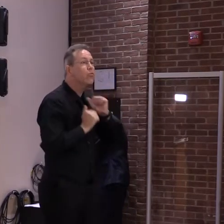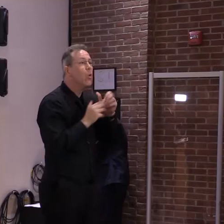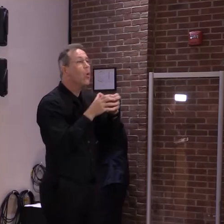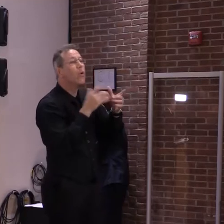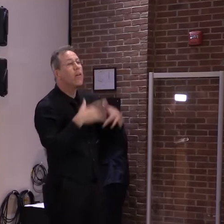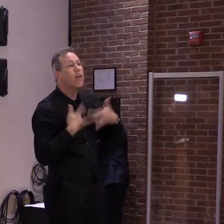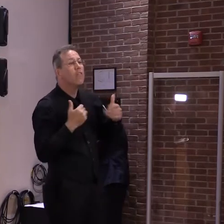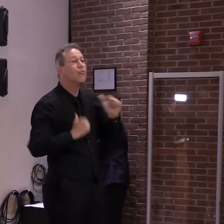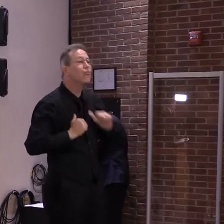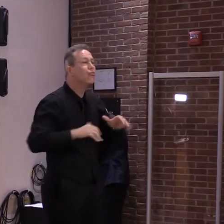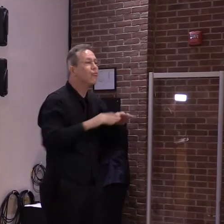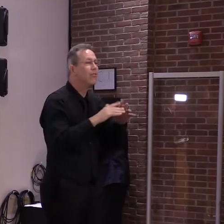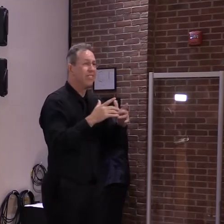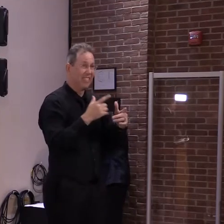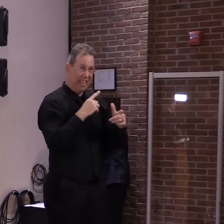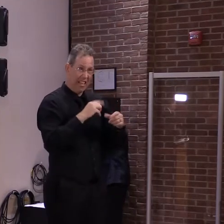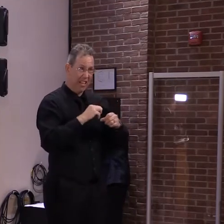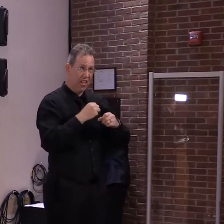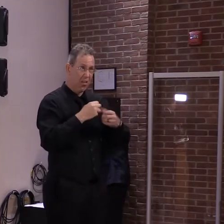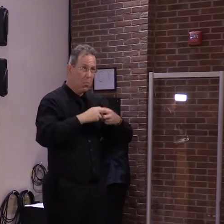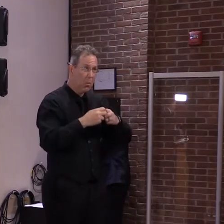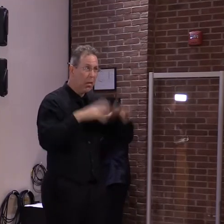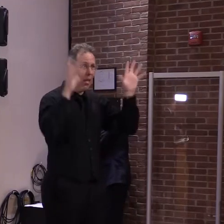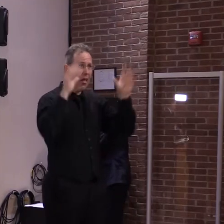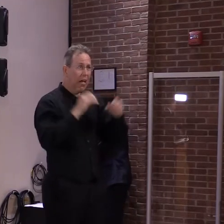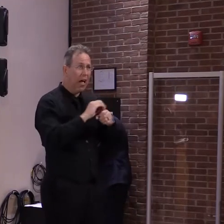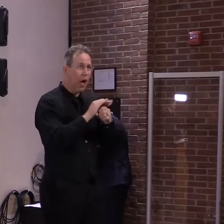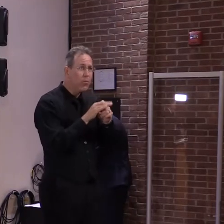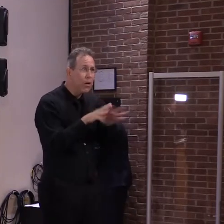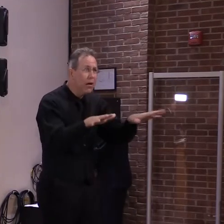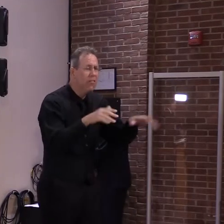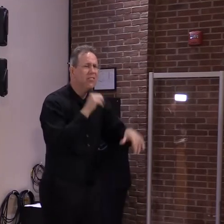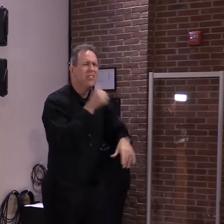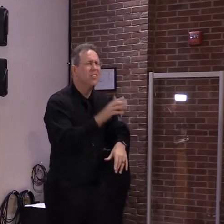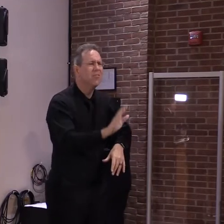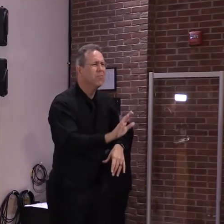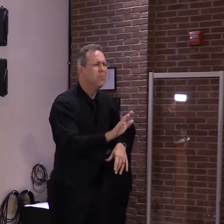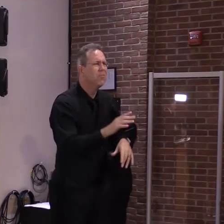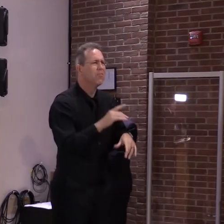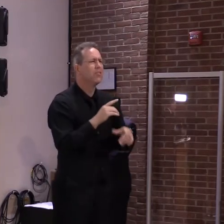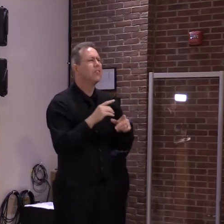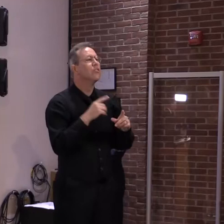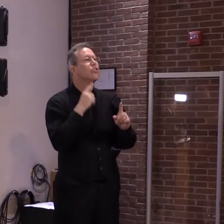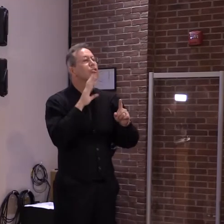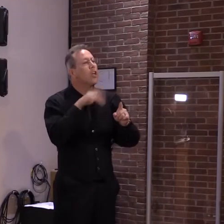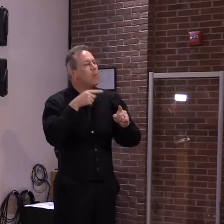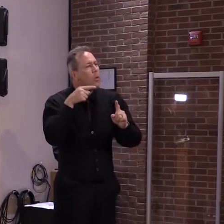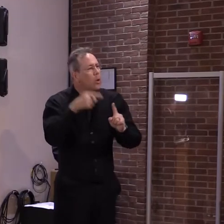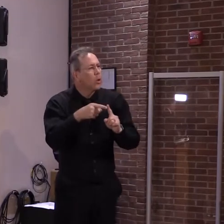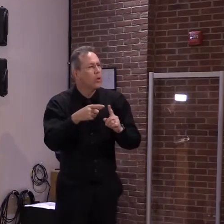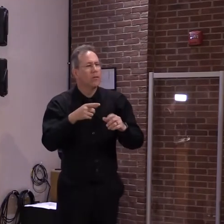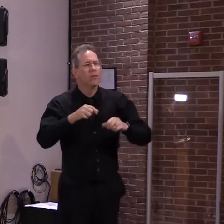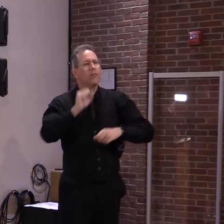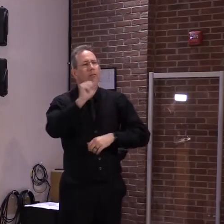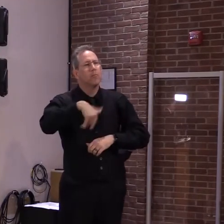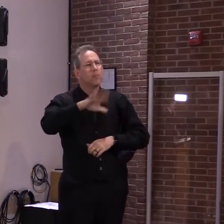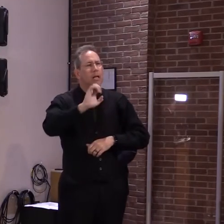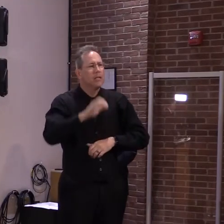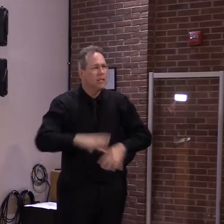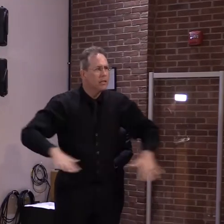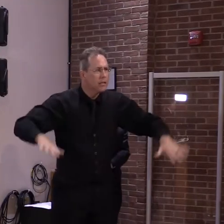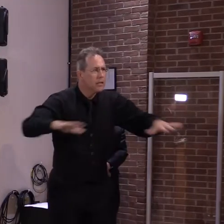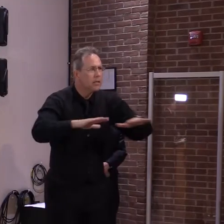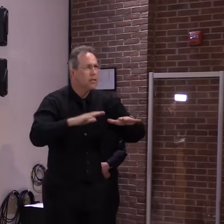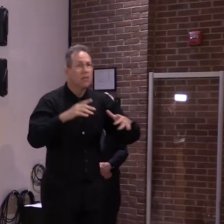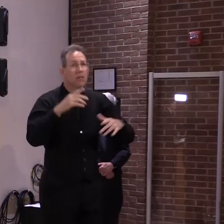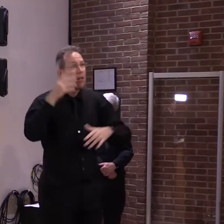fact, the universal guidance is just about numbers and spaces and so forth, inside versus outside, and